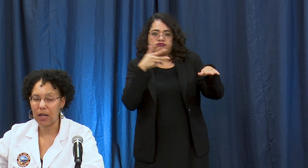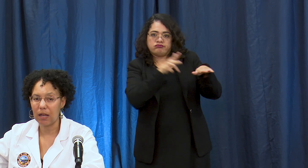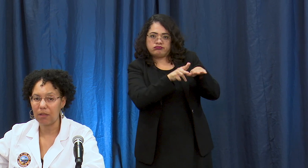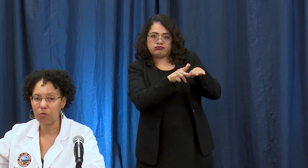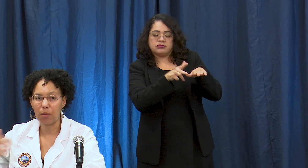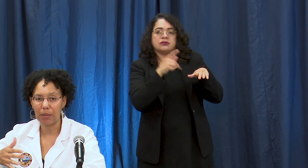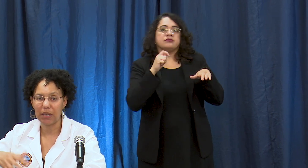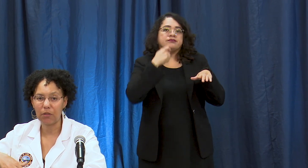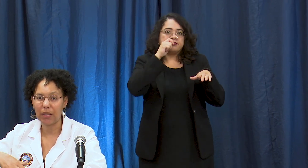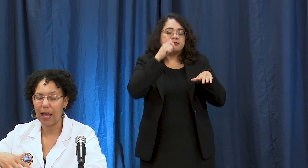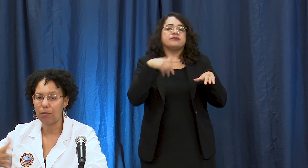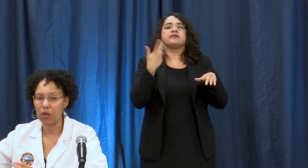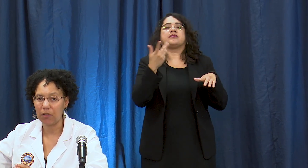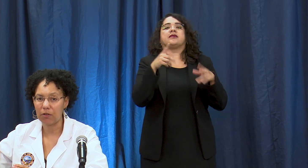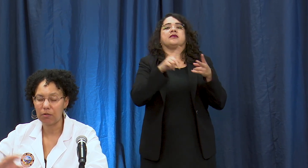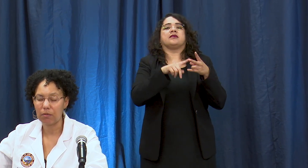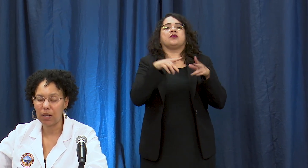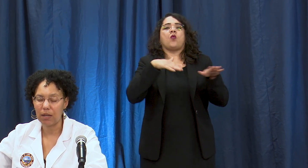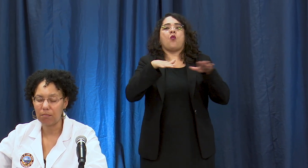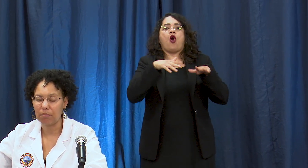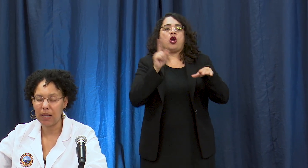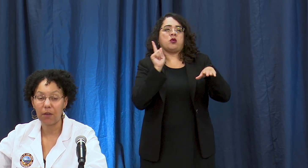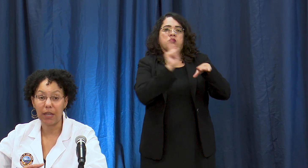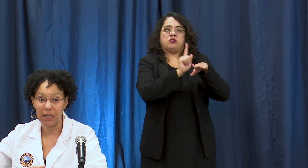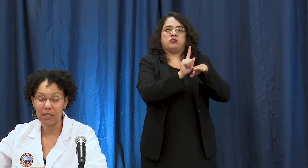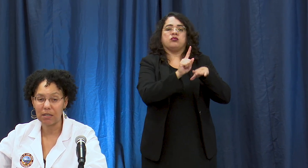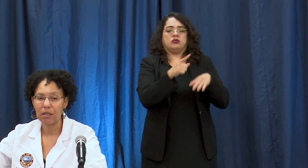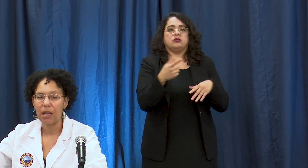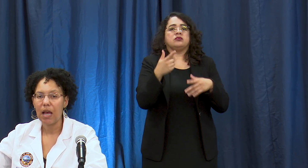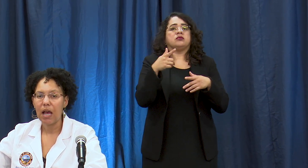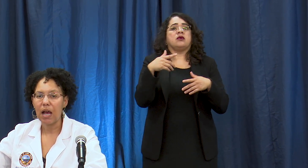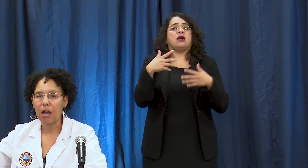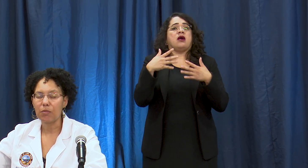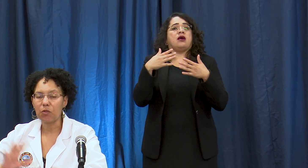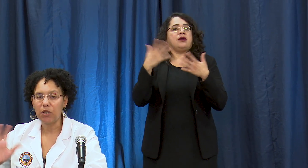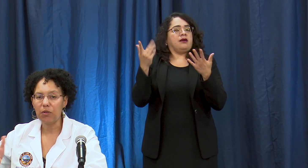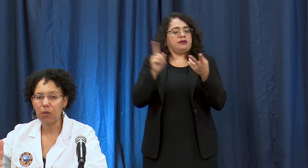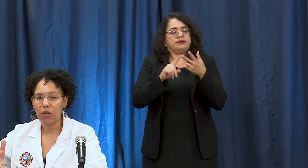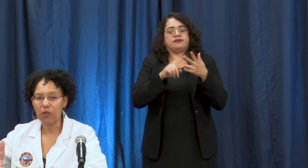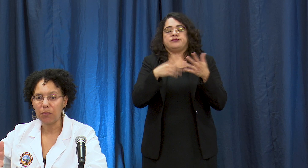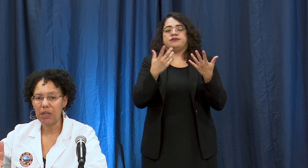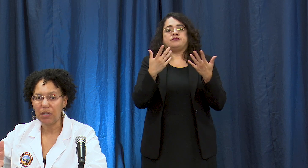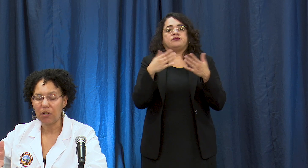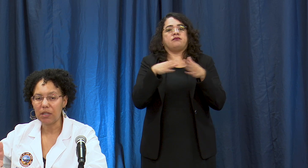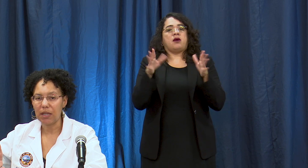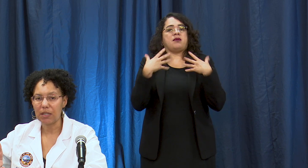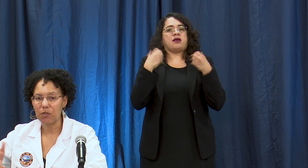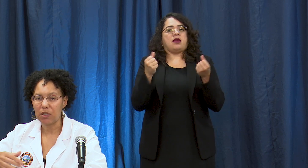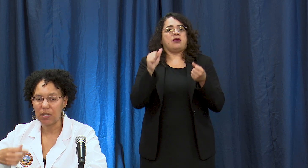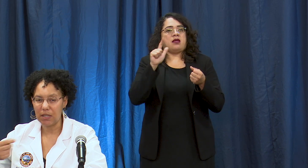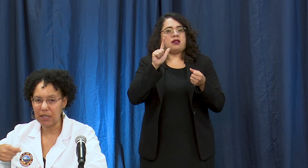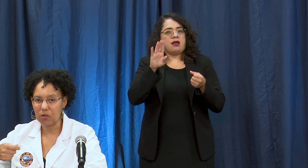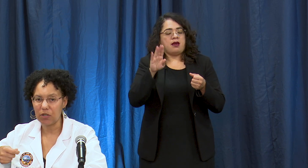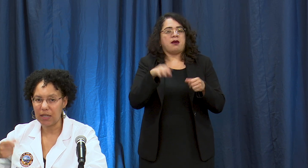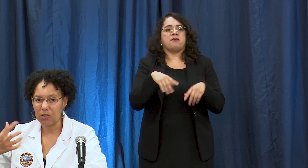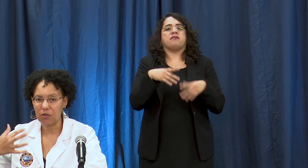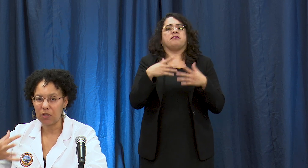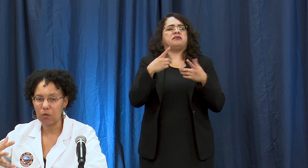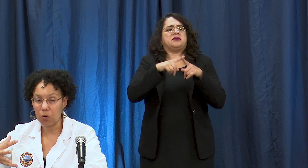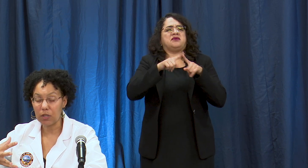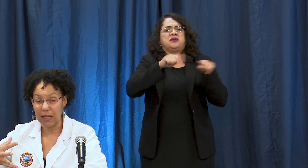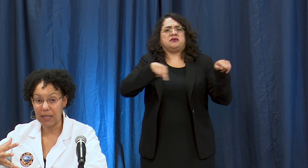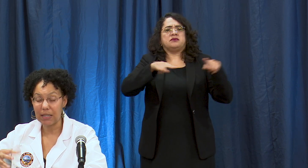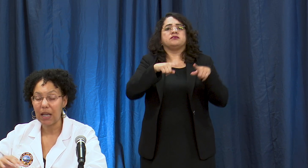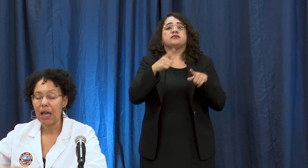or through our public health lab or other areas. So when you get one of those PCR tests, which is a nasal test or